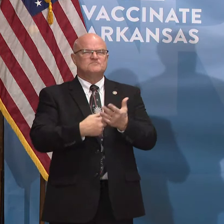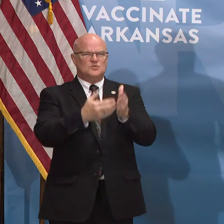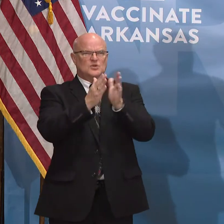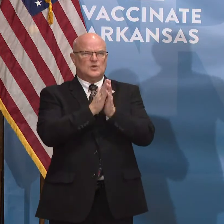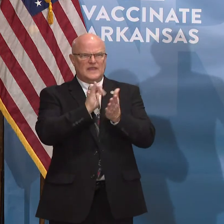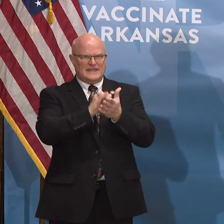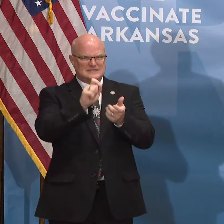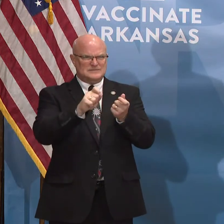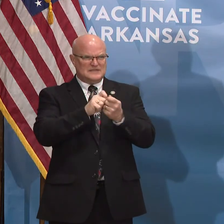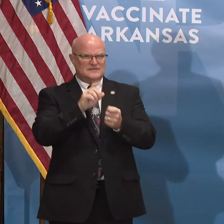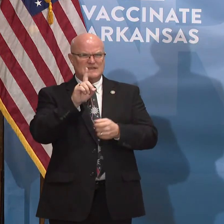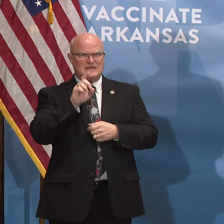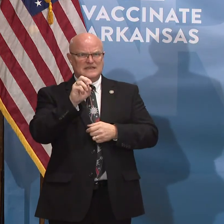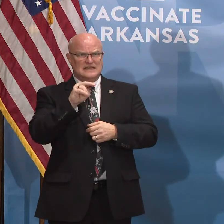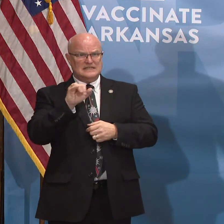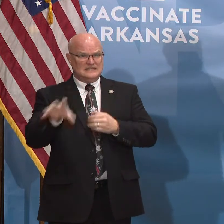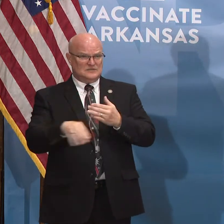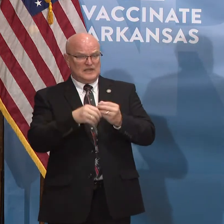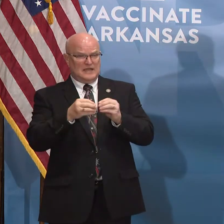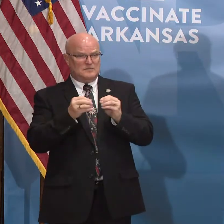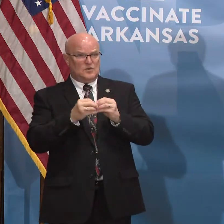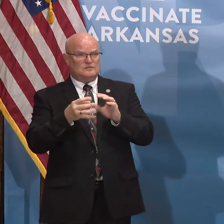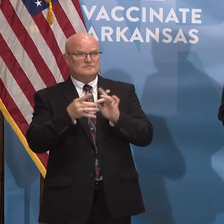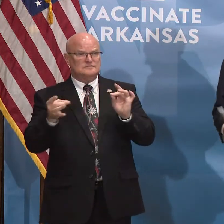that specifically. Dennis, do you want to add to that?